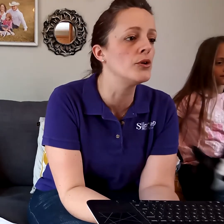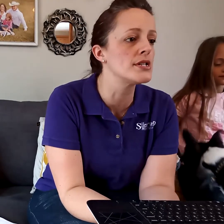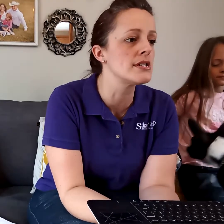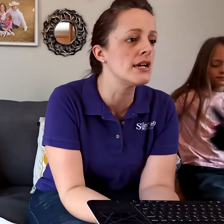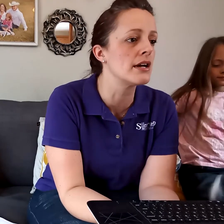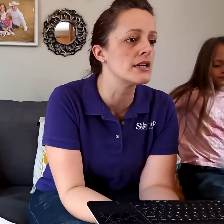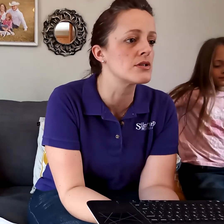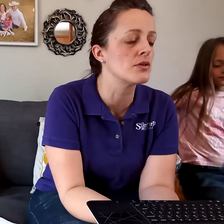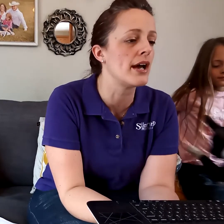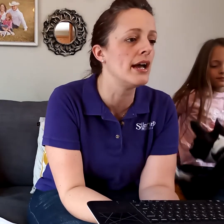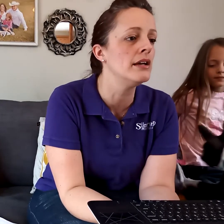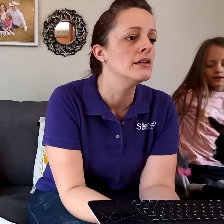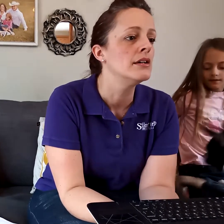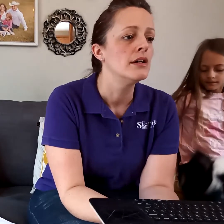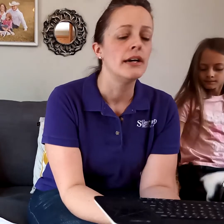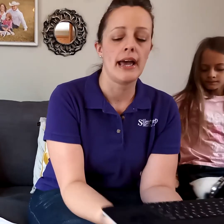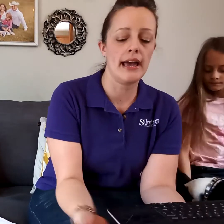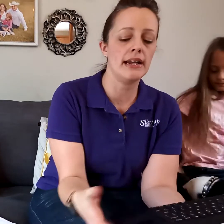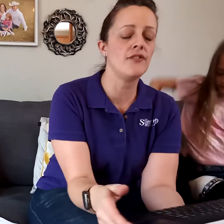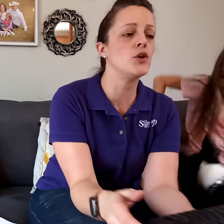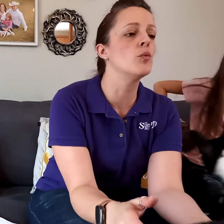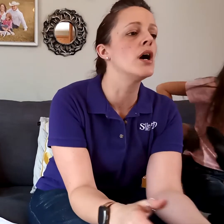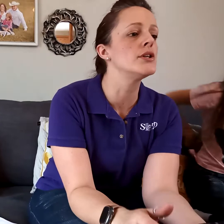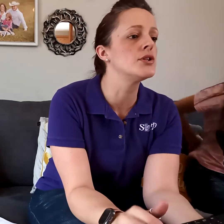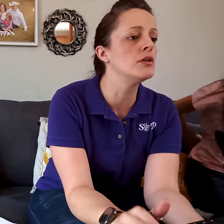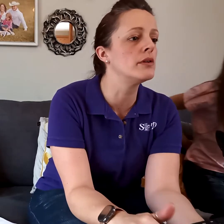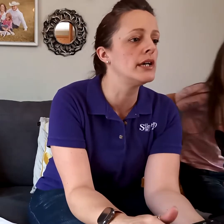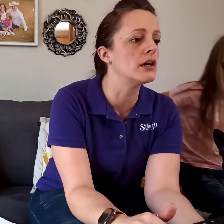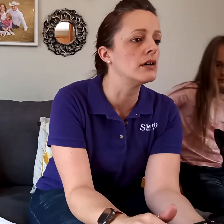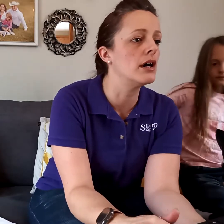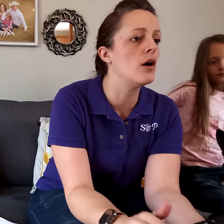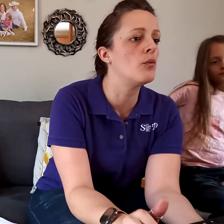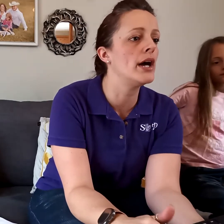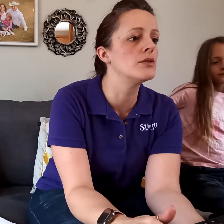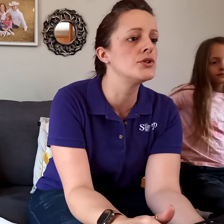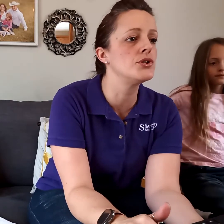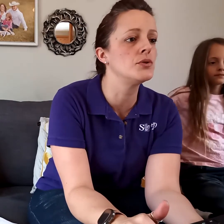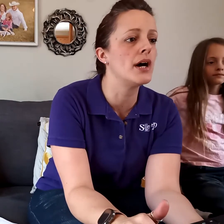to youngest, okay? And if you want to, here, why don't you, I'm